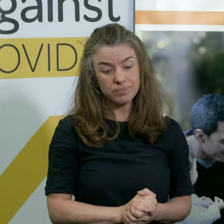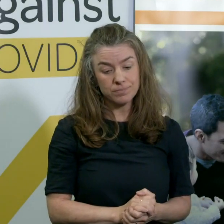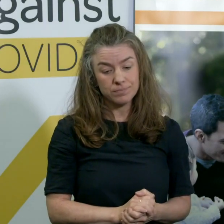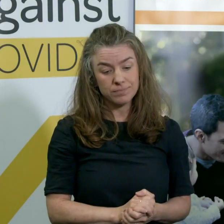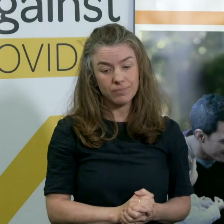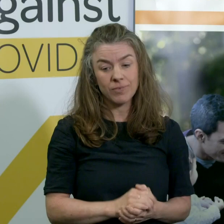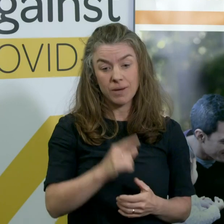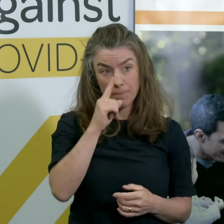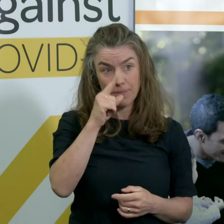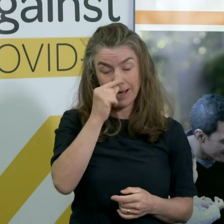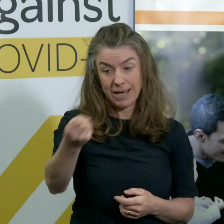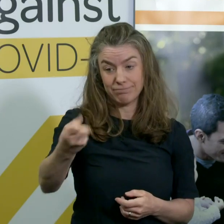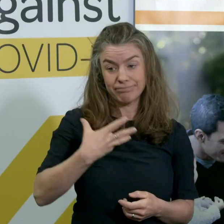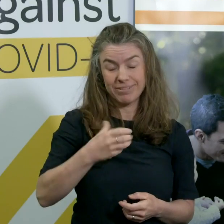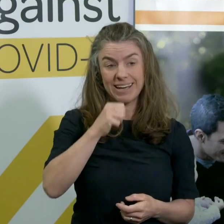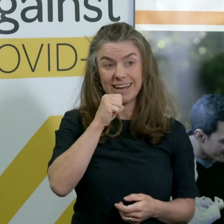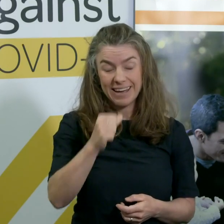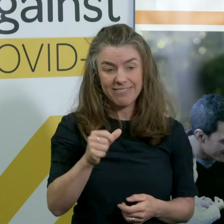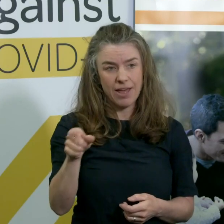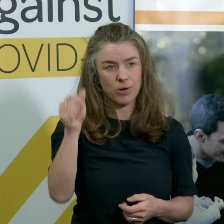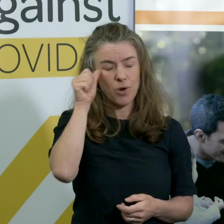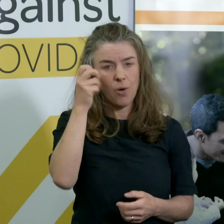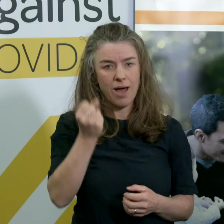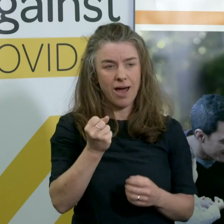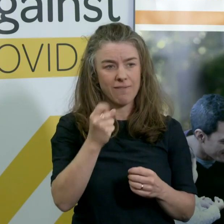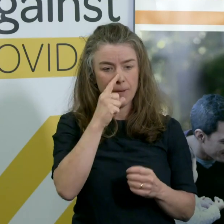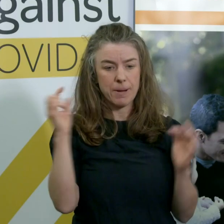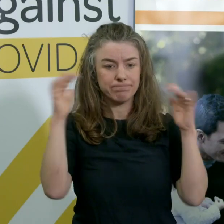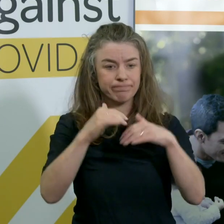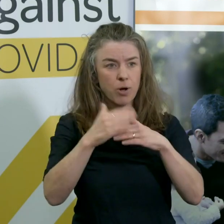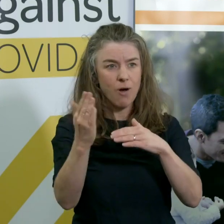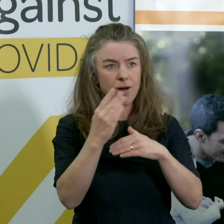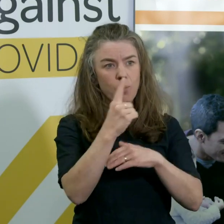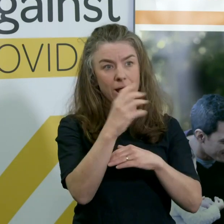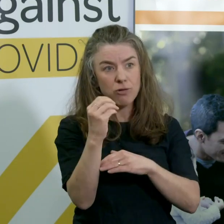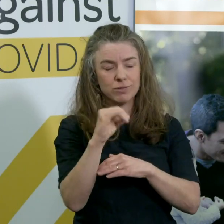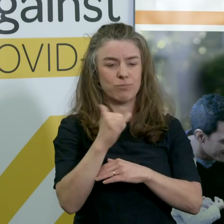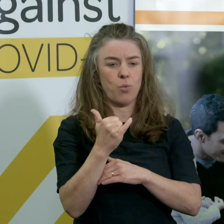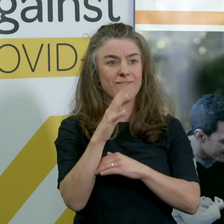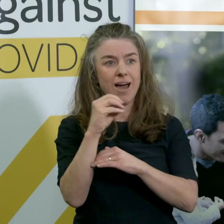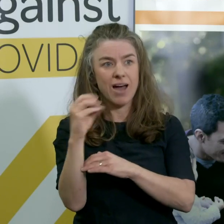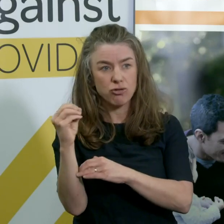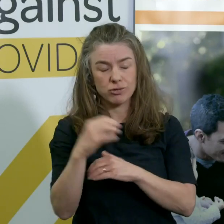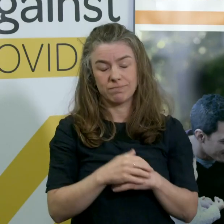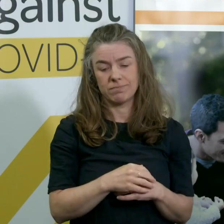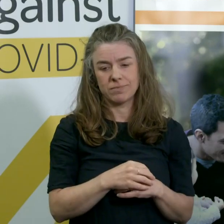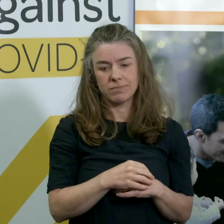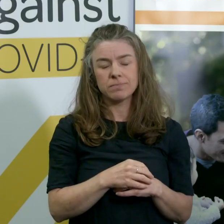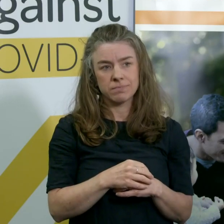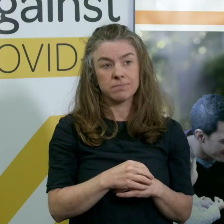breaches of self-isolation and mass gathering requirements. We ask people to use this channel judiciously.